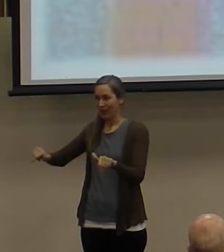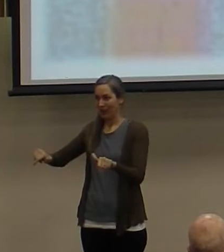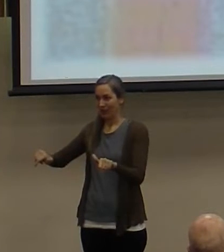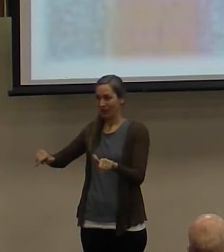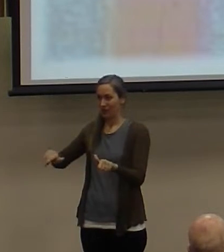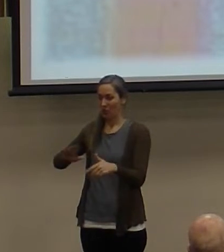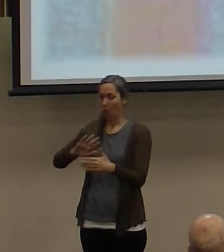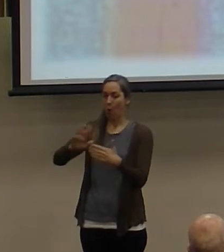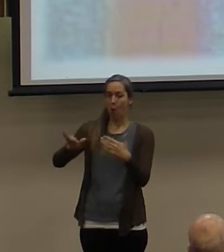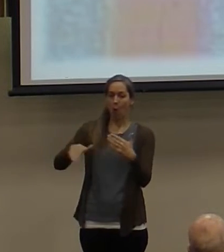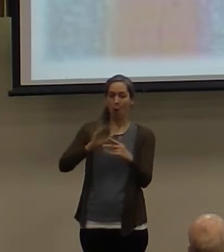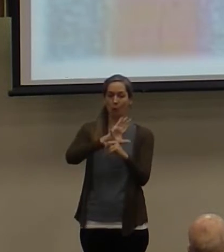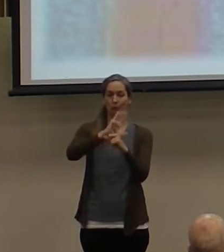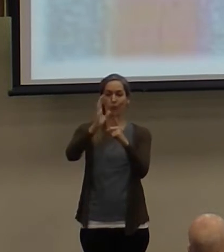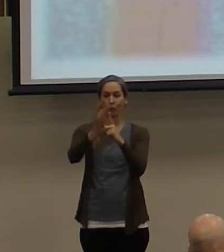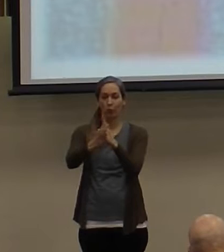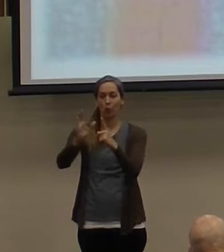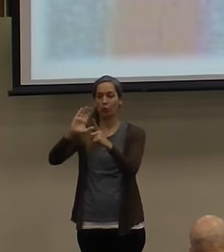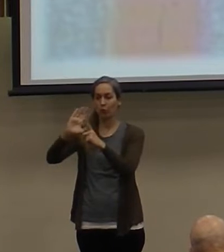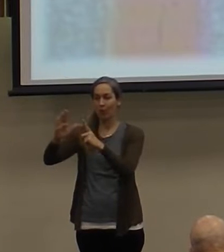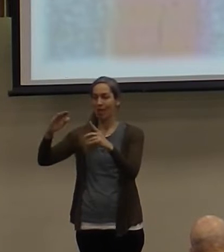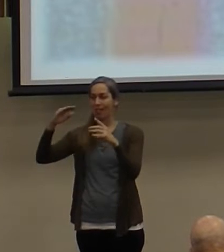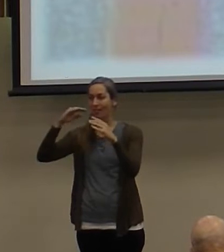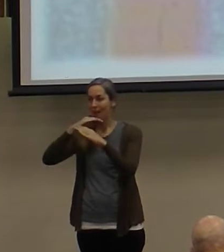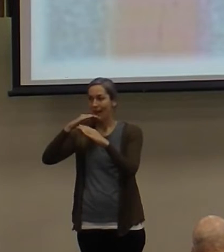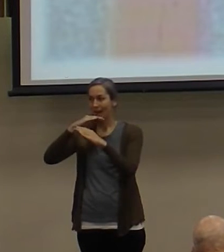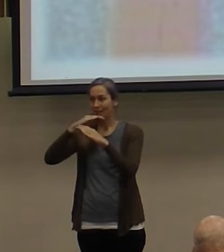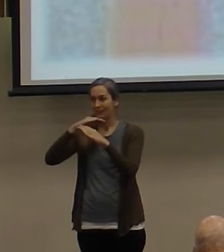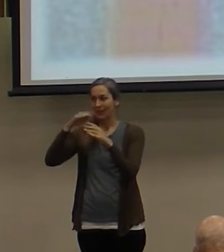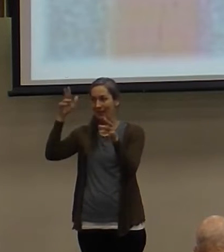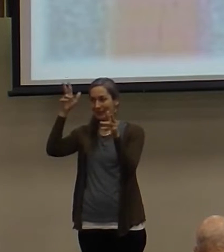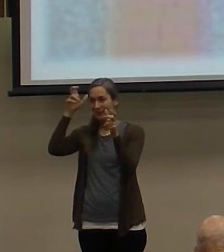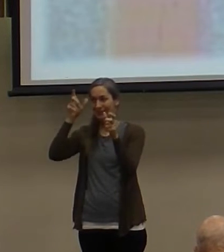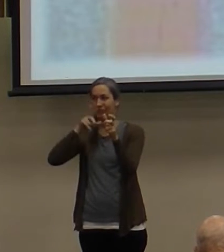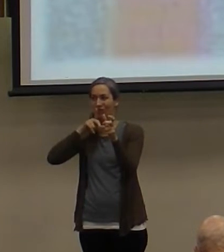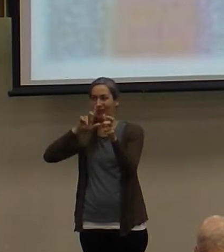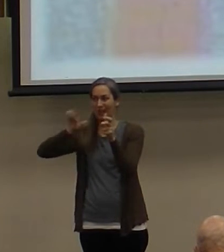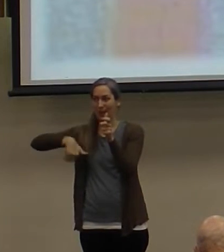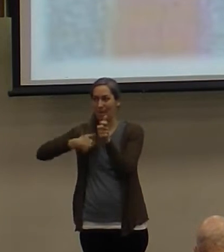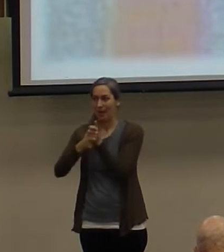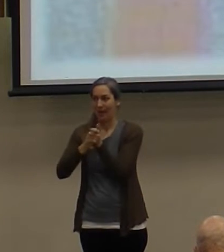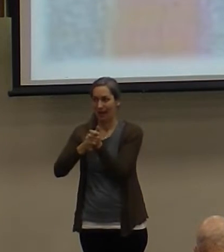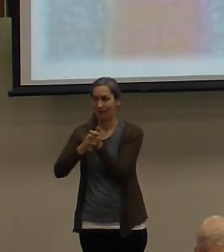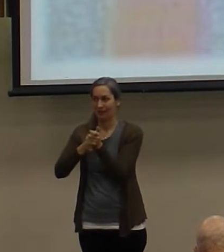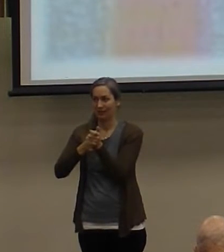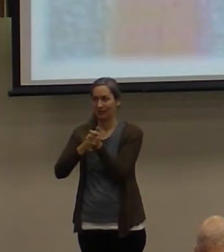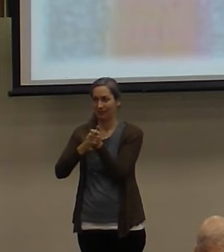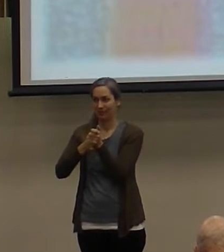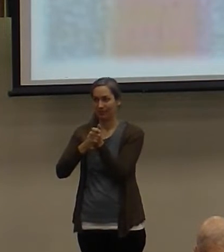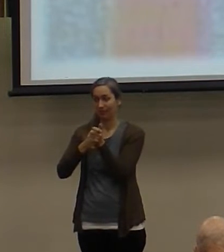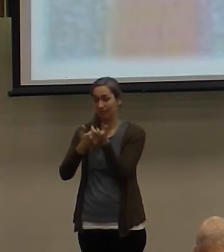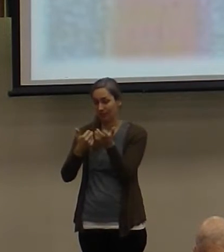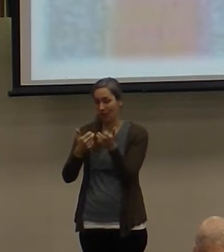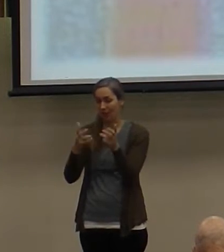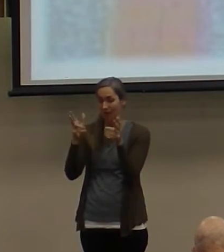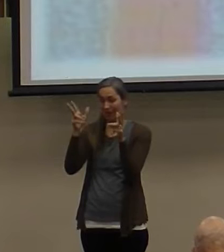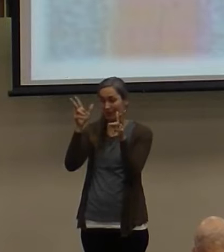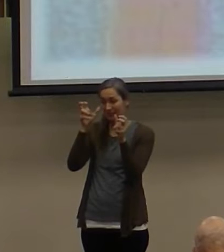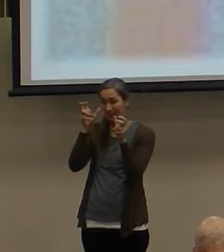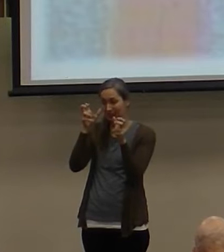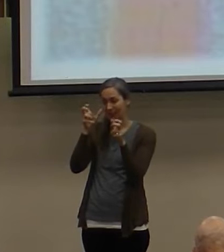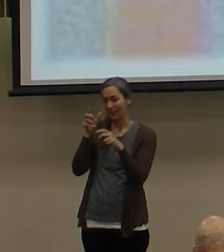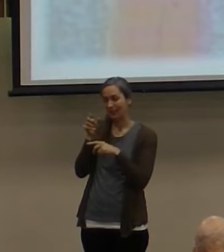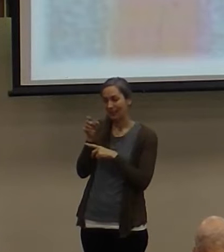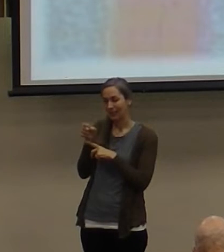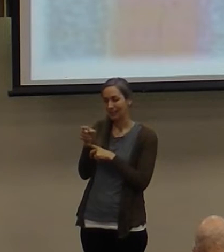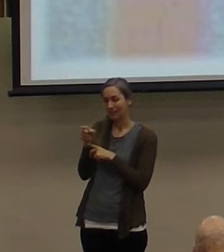cultural lies that society tries to send to us. Now, the thing about the devil is he's pretty